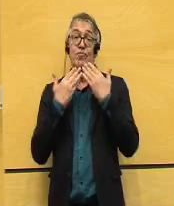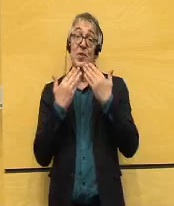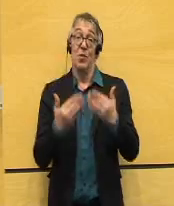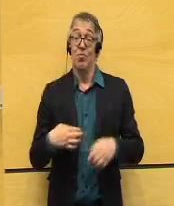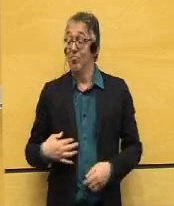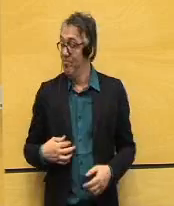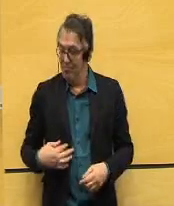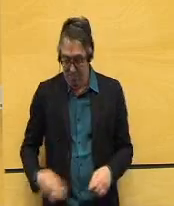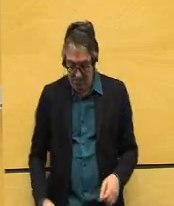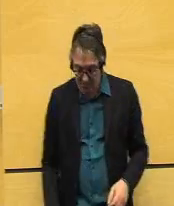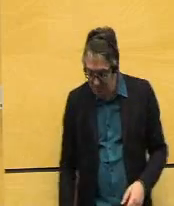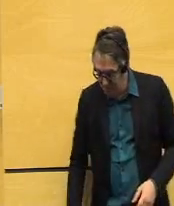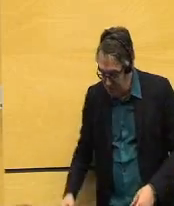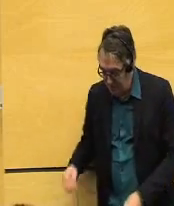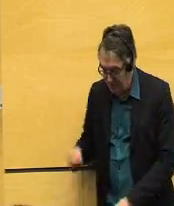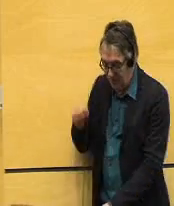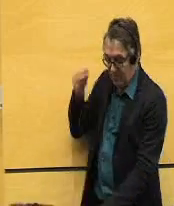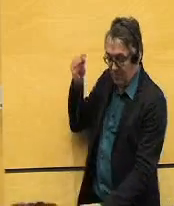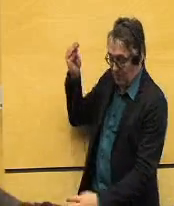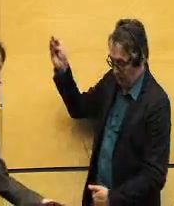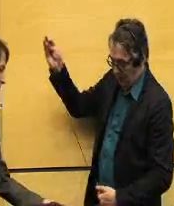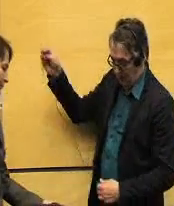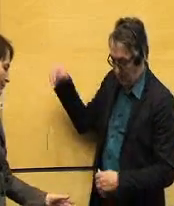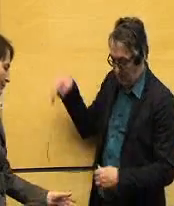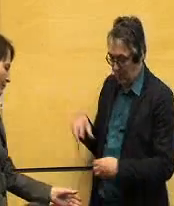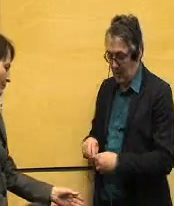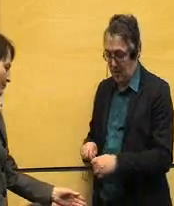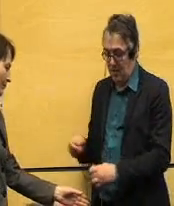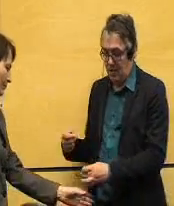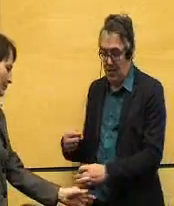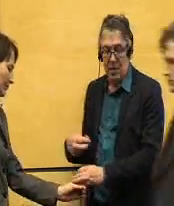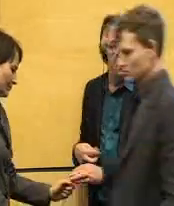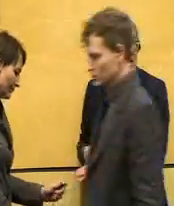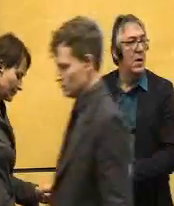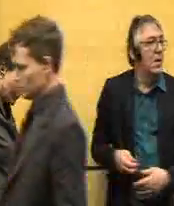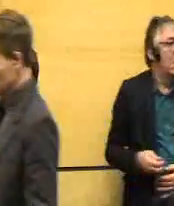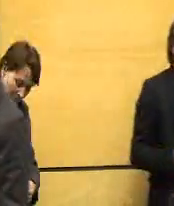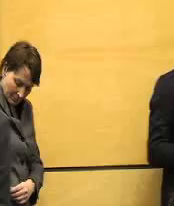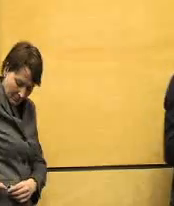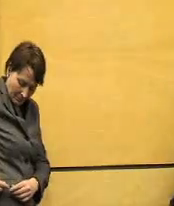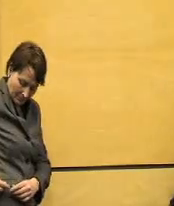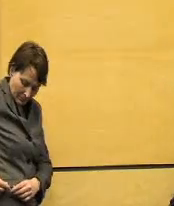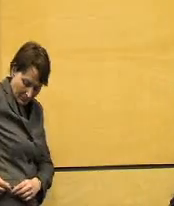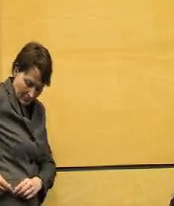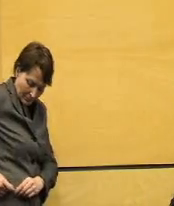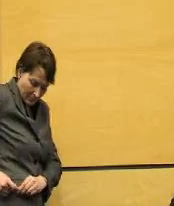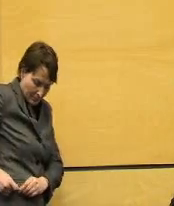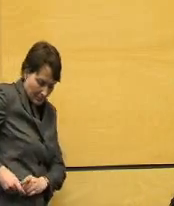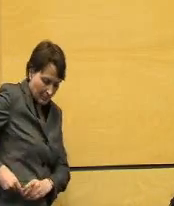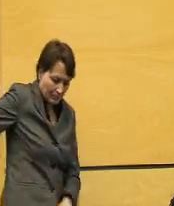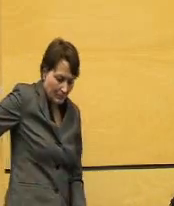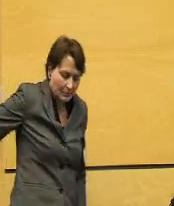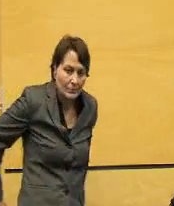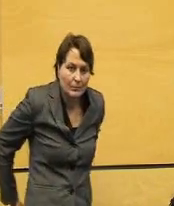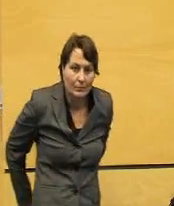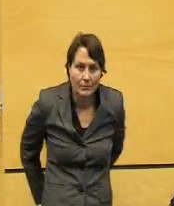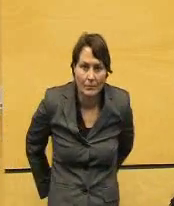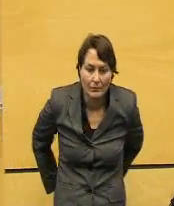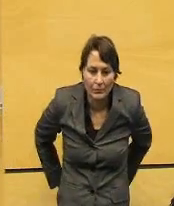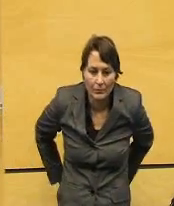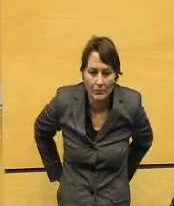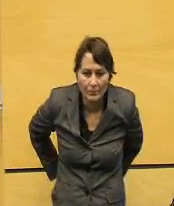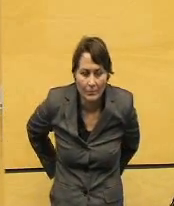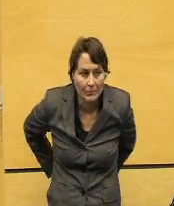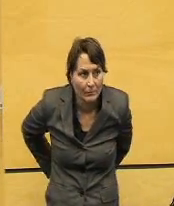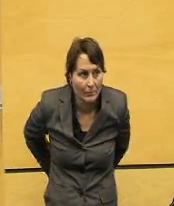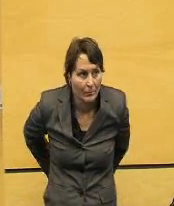Thank you, Mrs. Aruni. We have already 15 minutes left for the answer. My delegation will